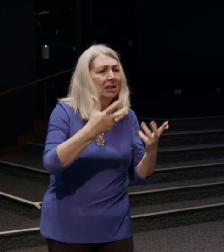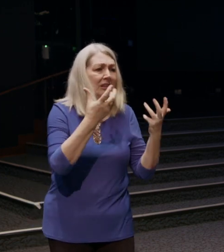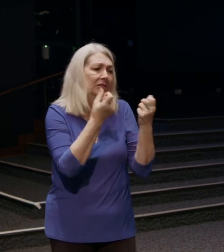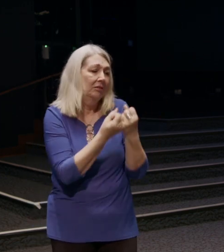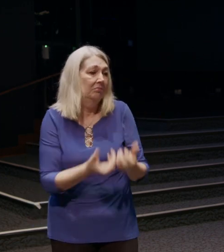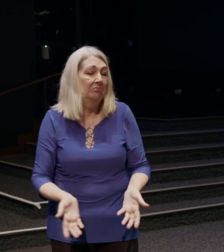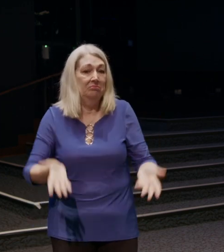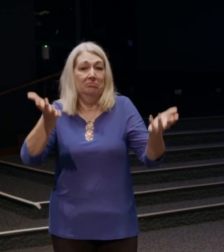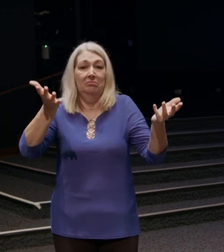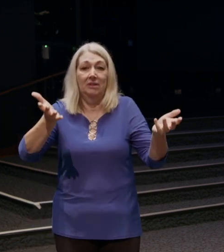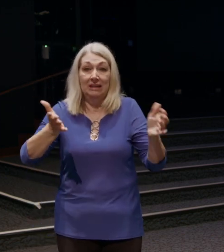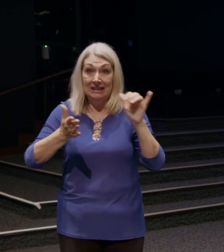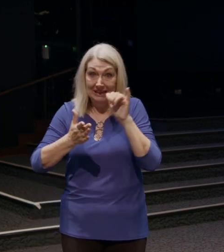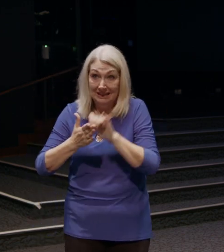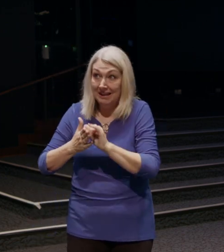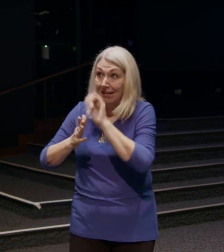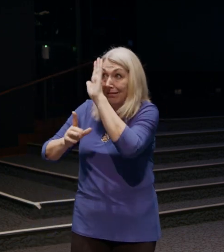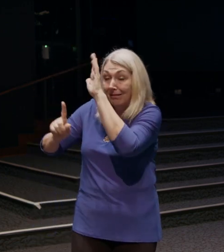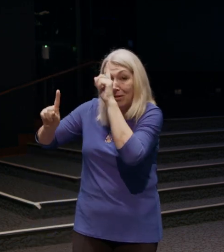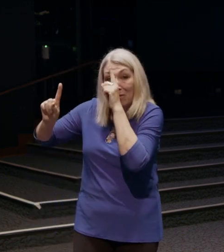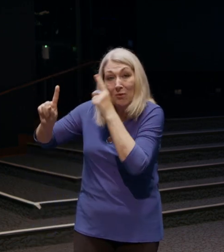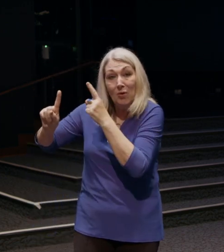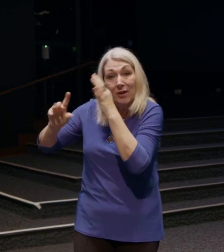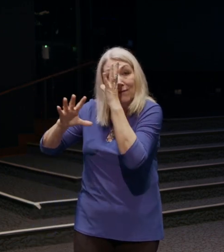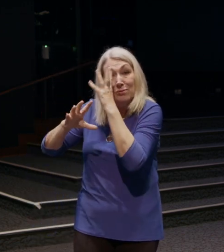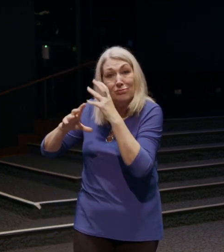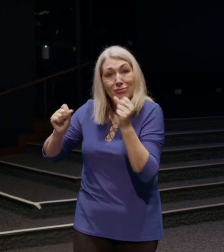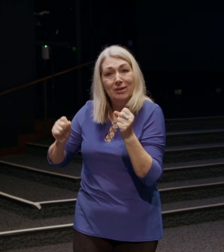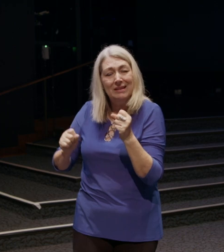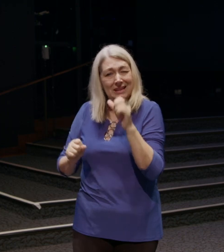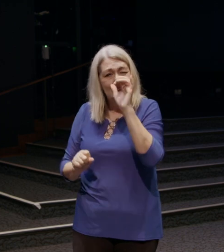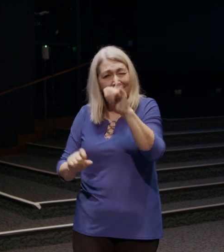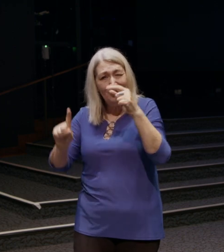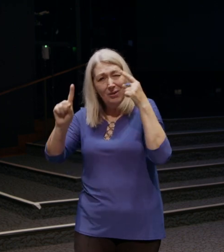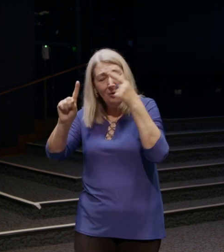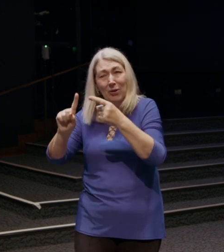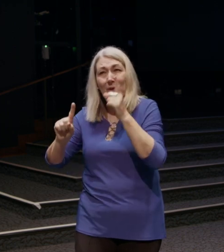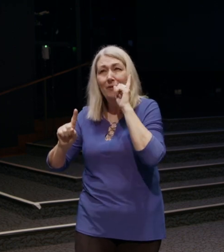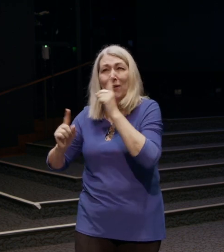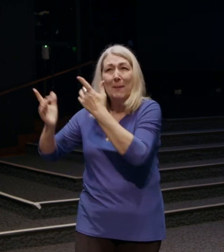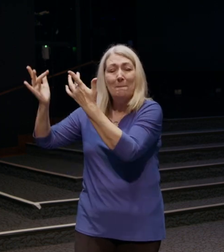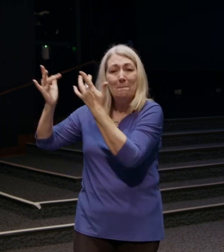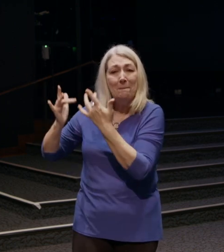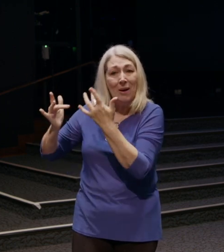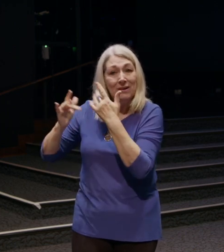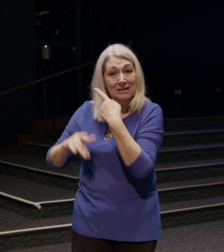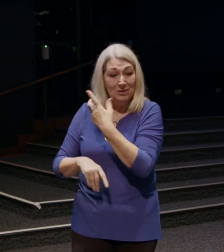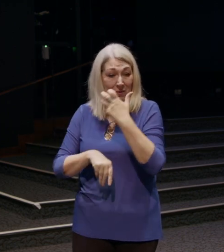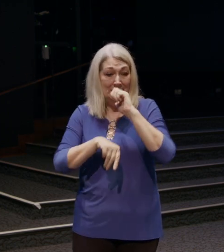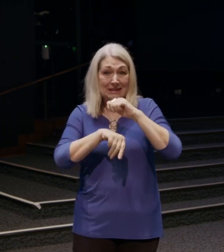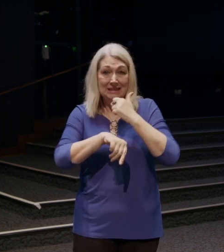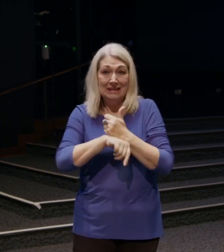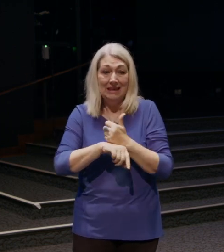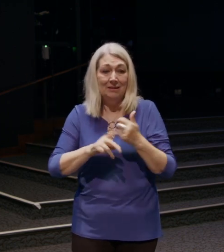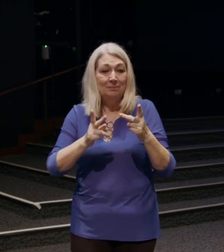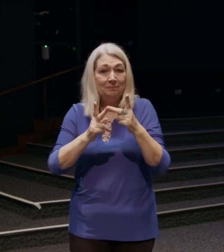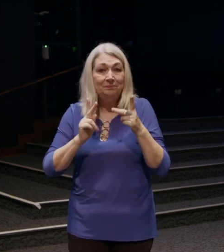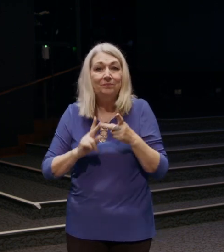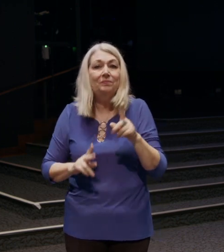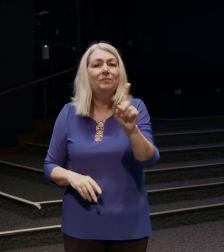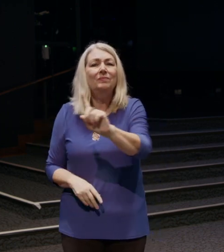Is that the aim of the president? Is that the goal of mercy? Does he want to create a company that has